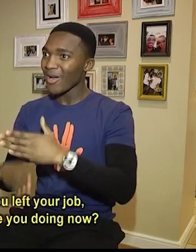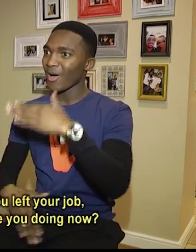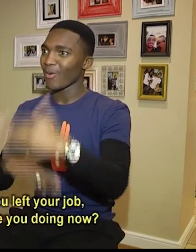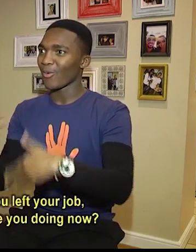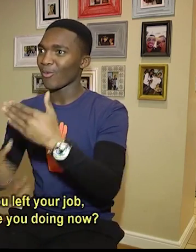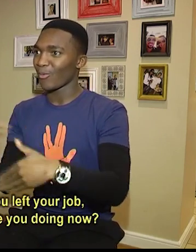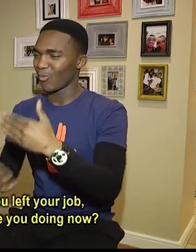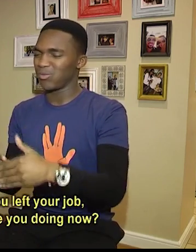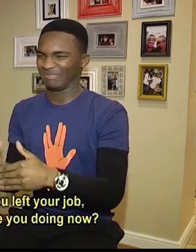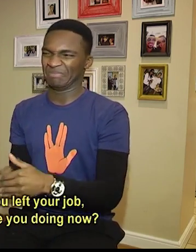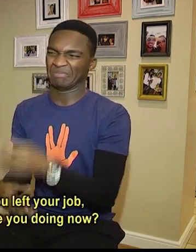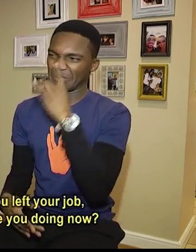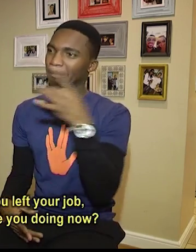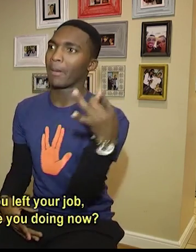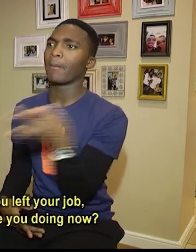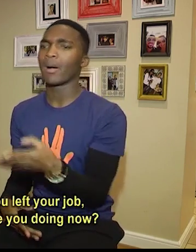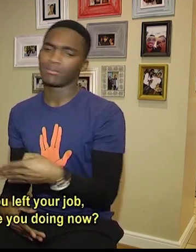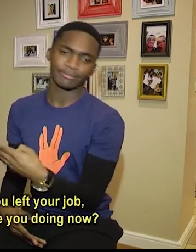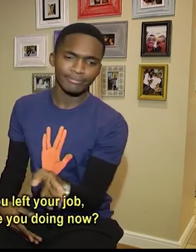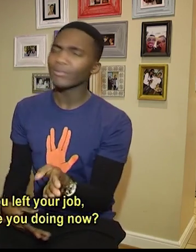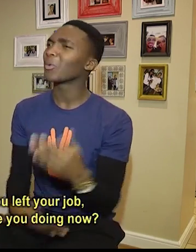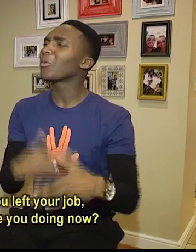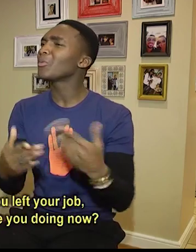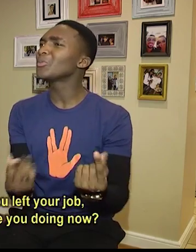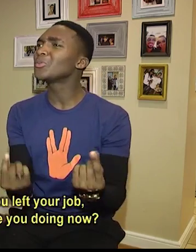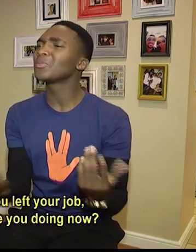So you left your job. What are you doing now?